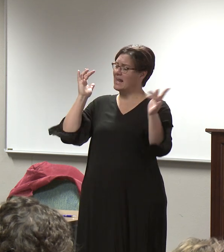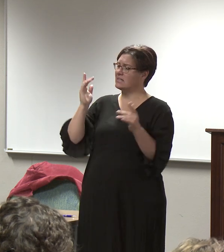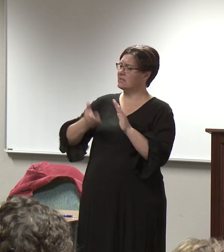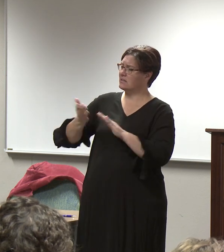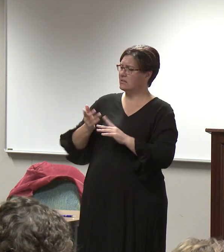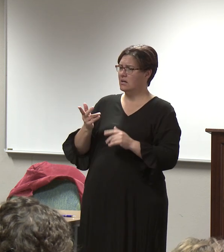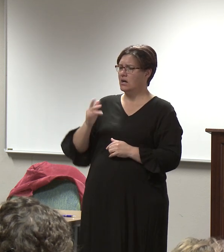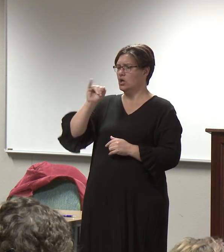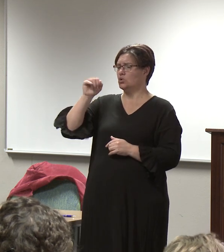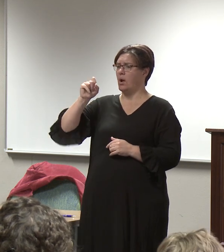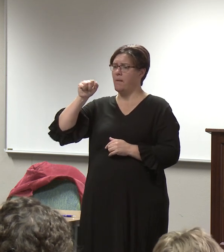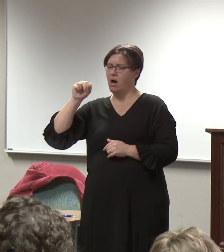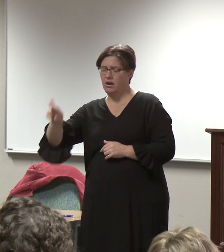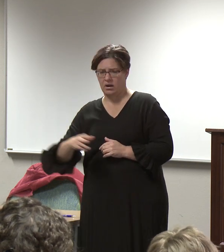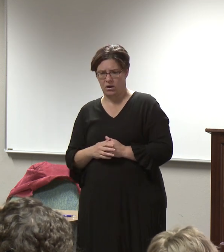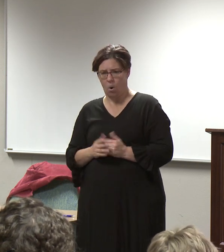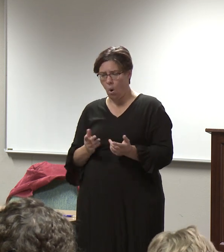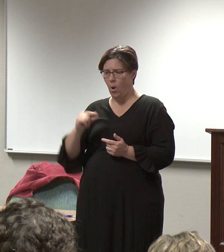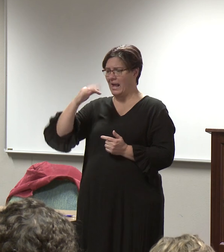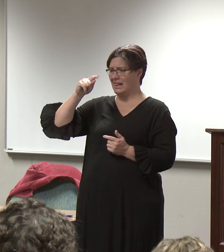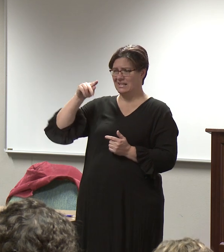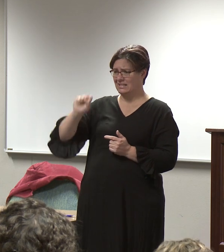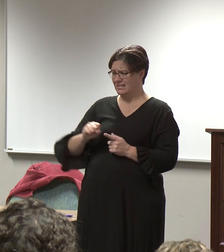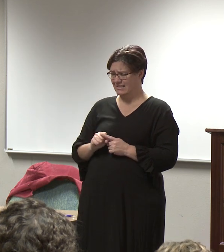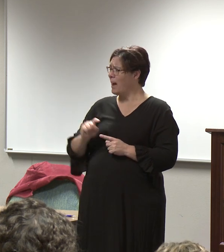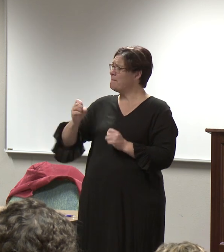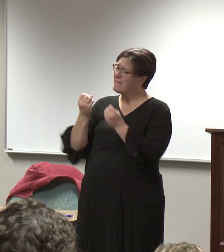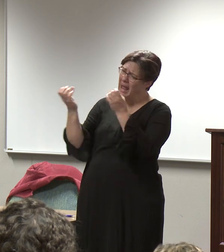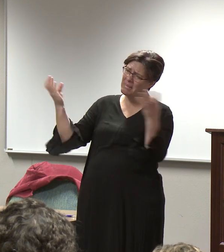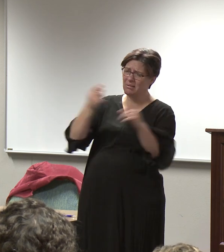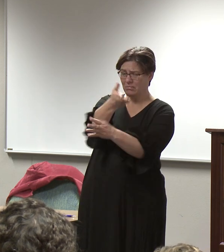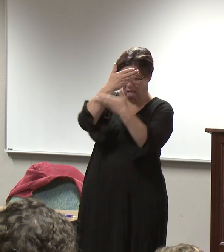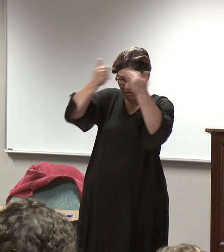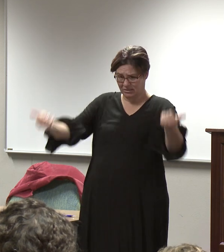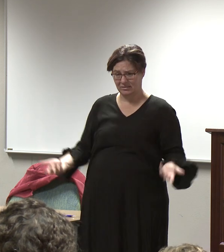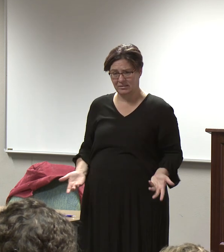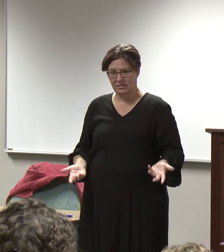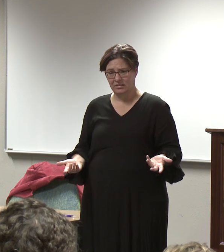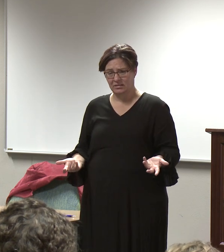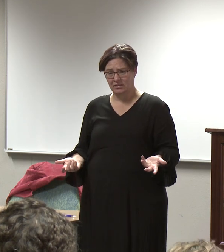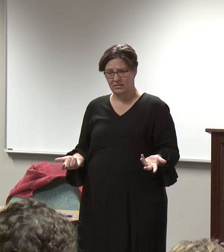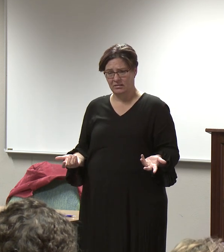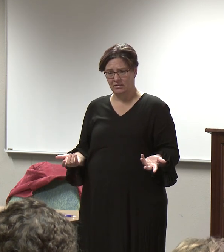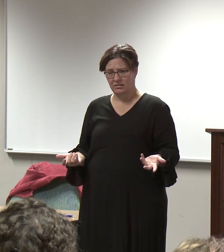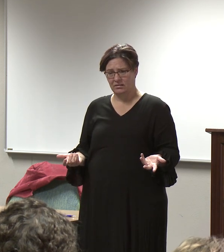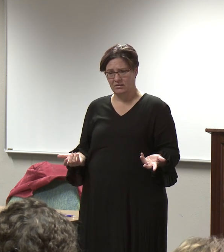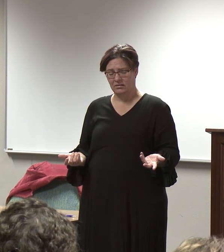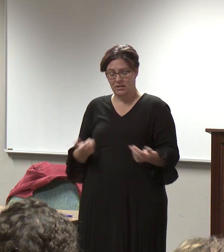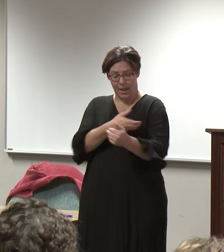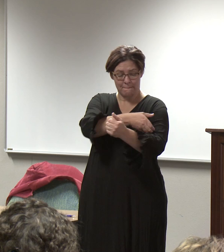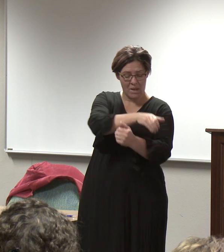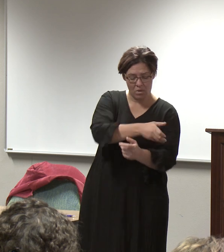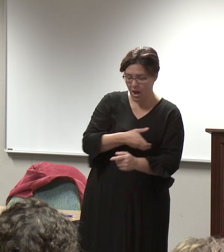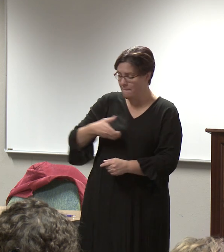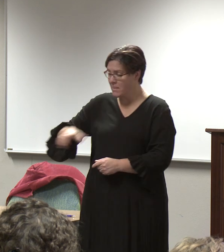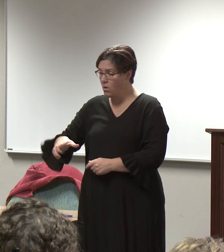not Zuckerberg or Bill Gates. There are many other people we don't know. And these two powers, they